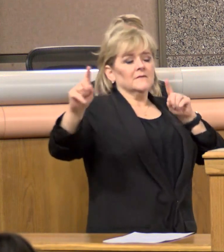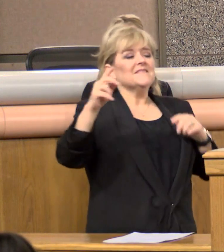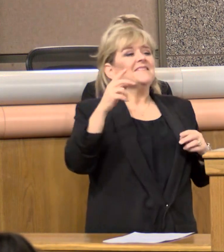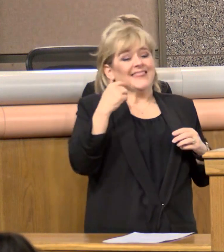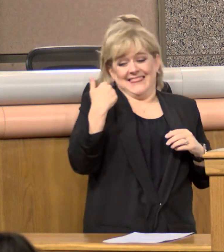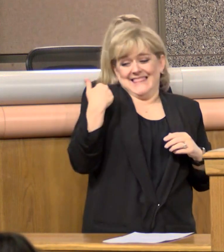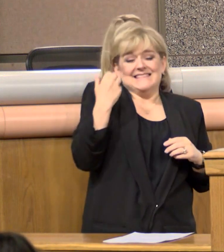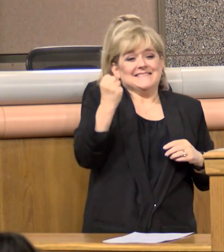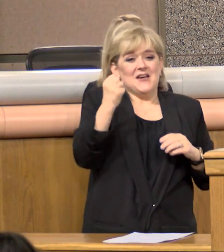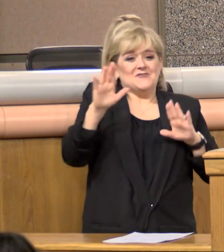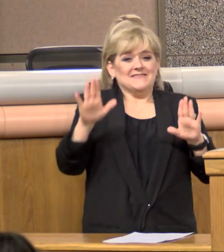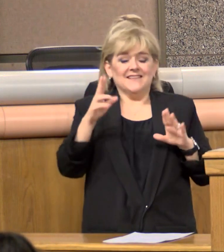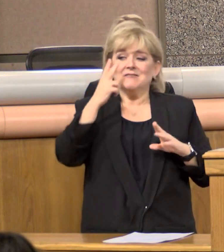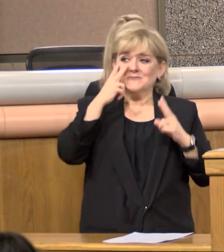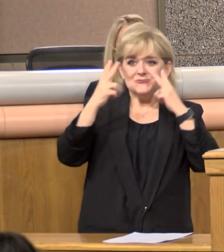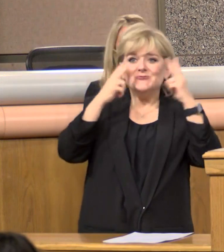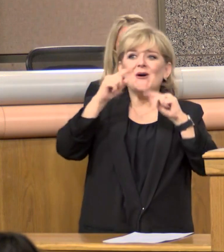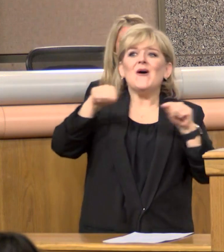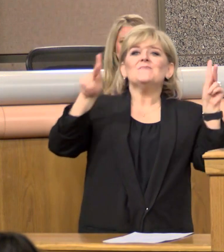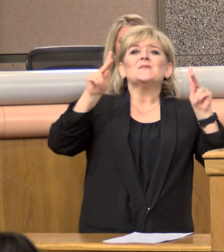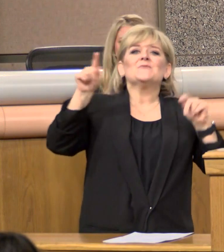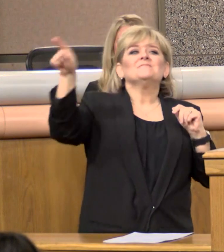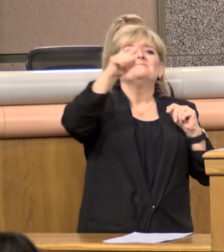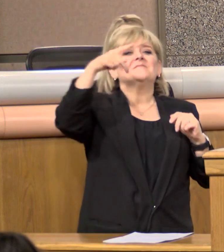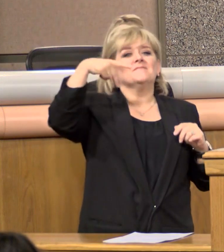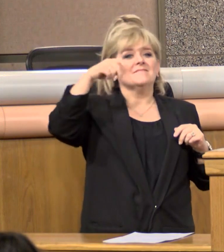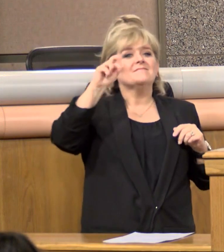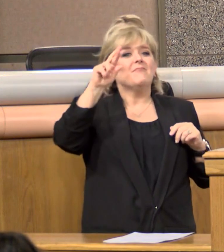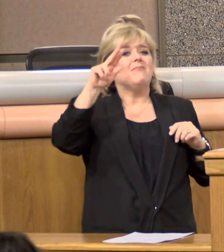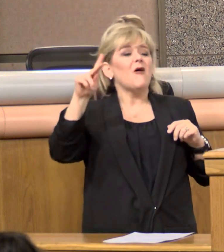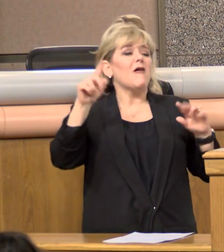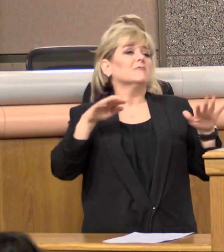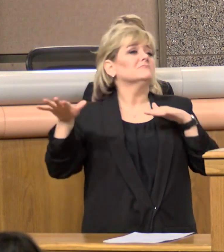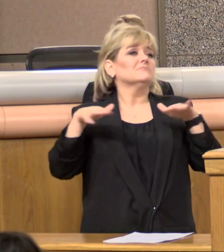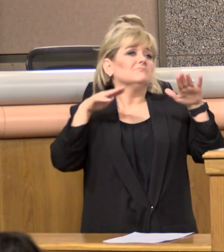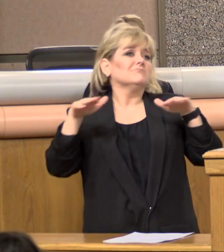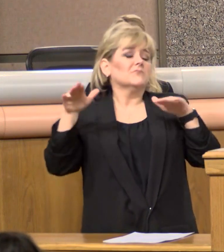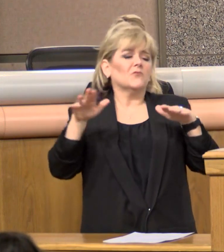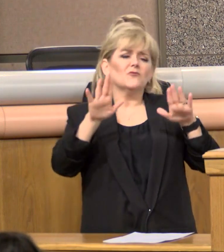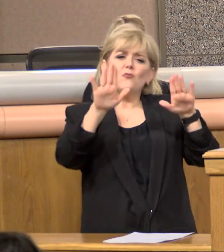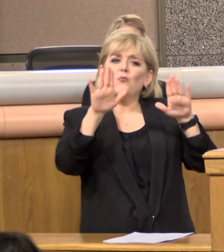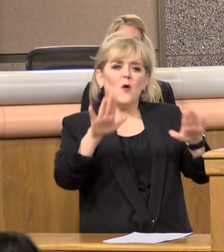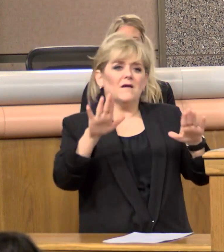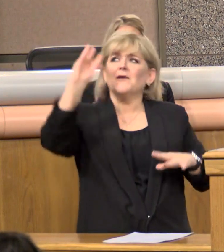this weekend, um, enjoying some of that sunshine we've had today. Great way to spend the time,